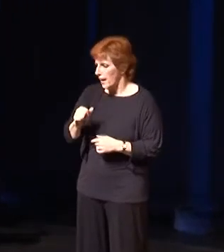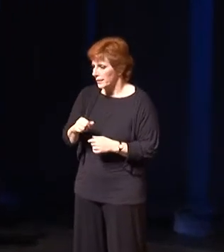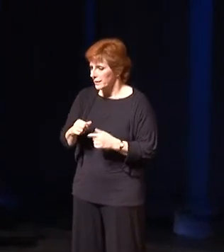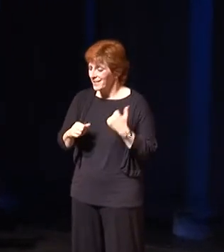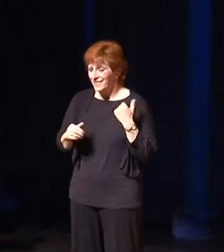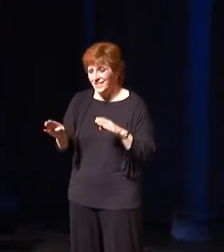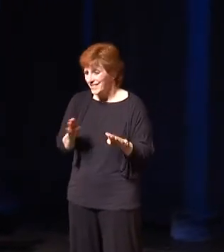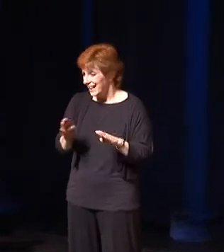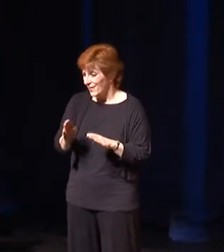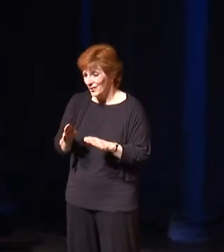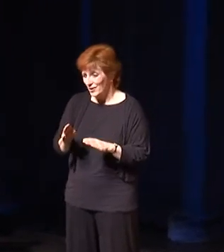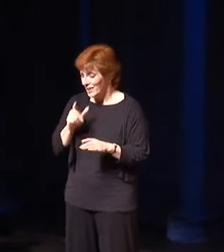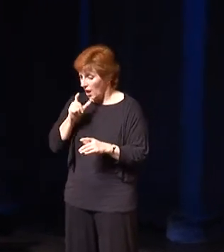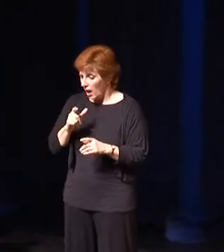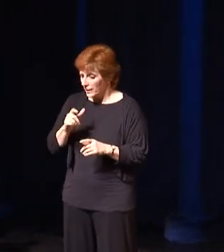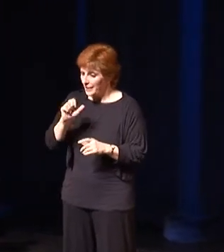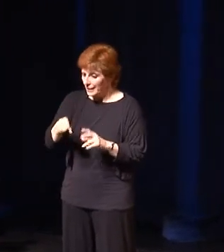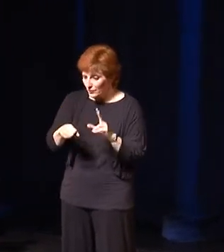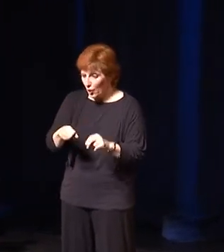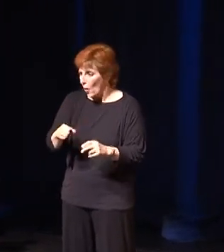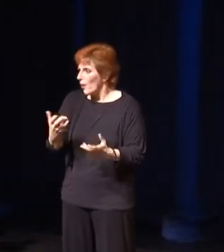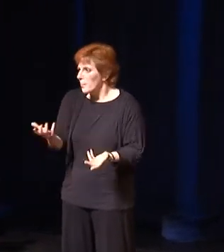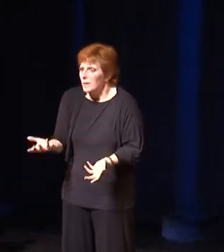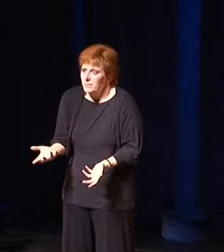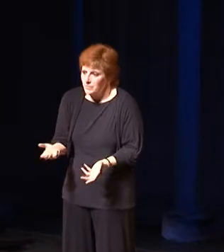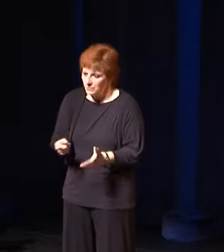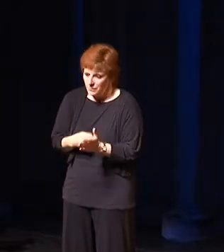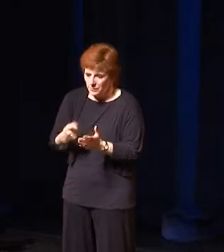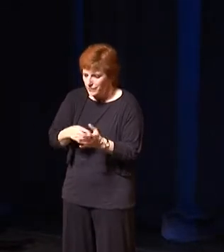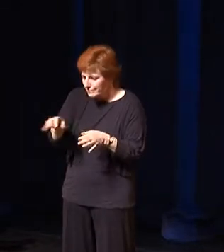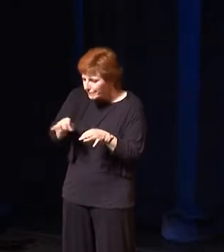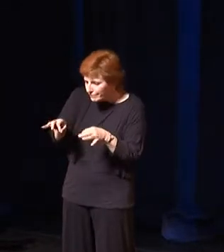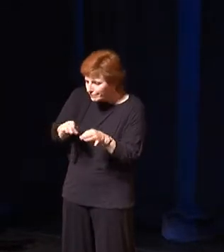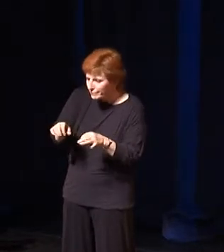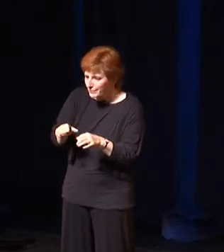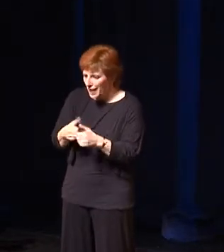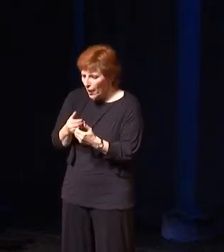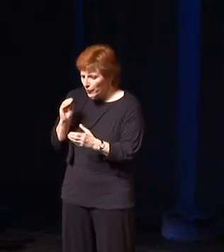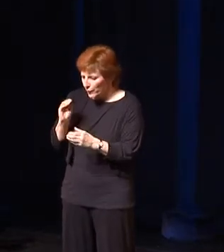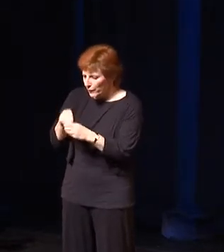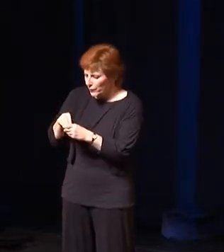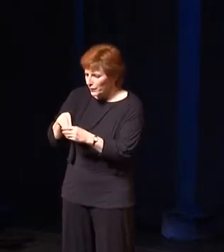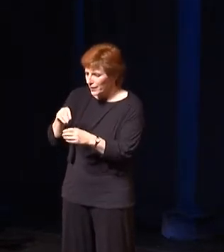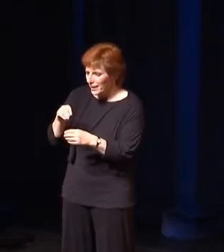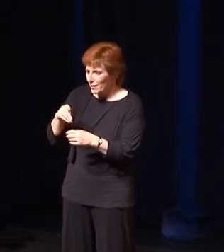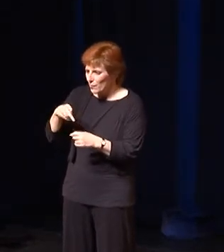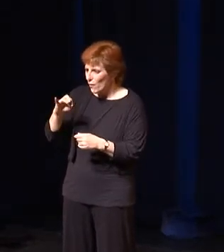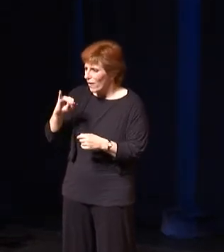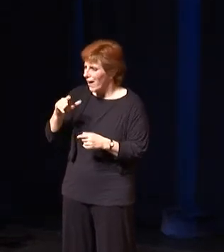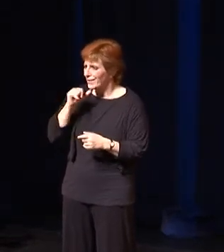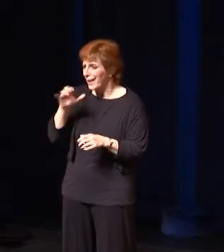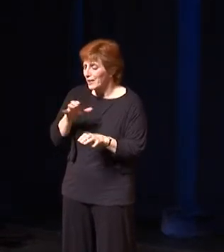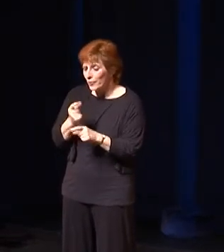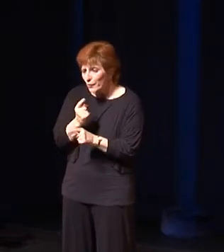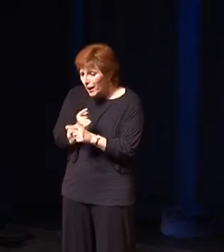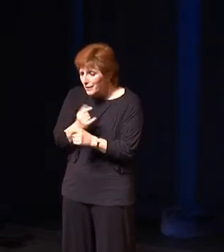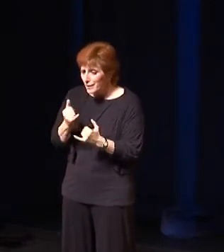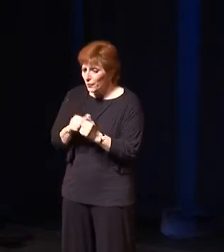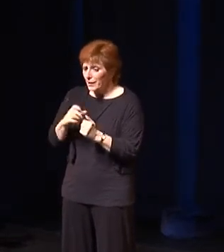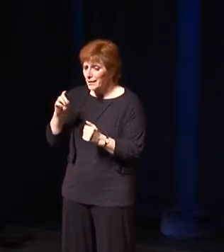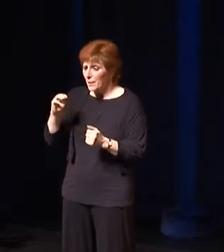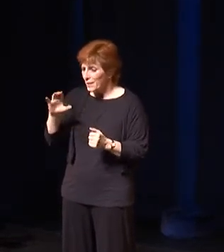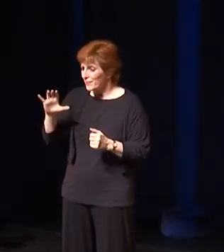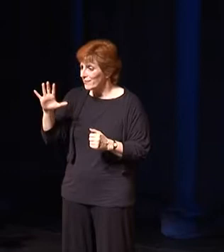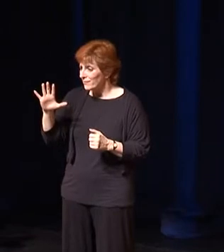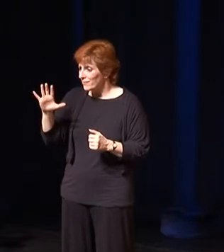profiles. And half the time, the directions on how to apply the behavioral profile aren't even done correctly. right now with DMS5,